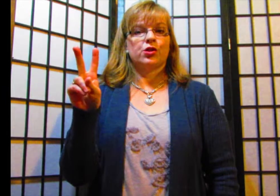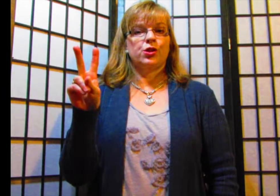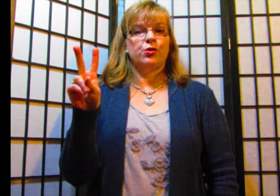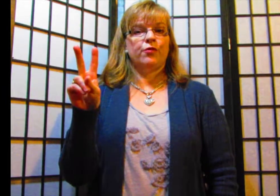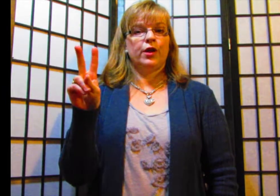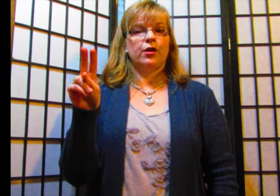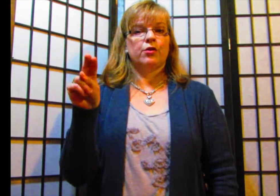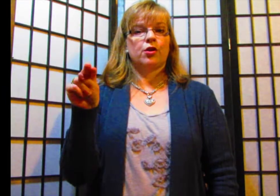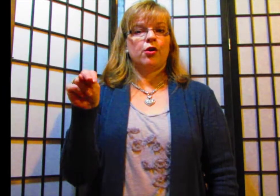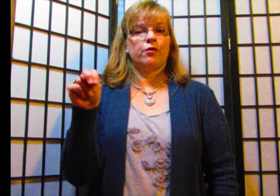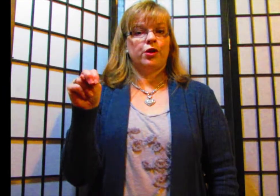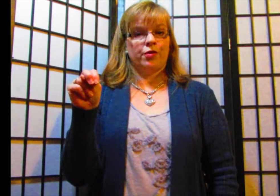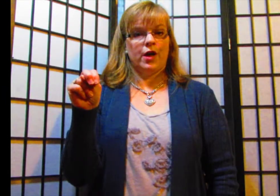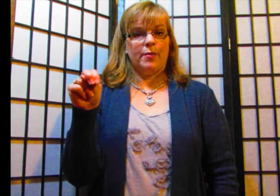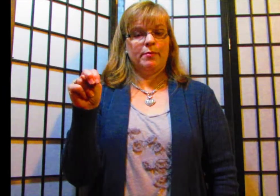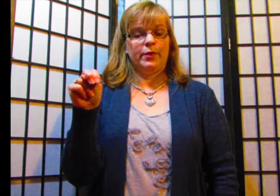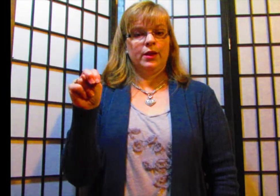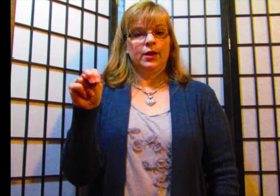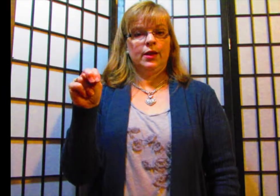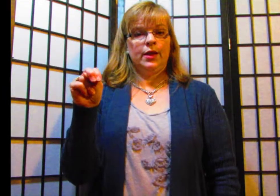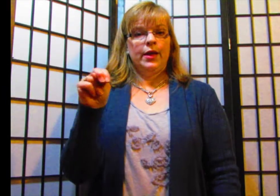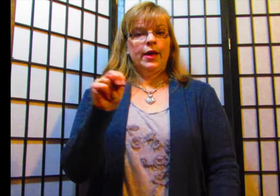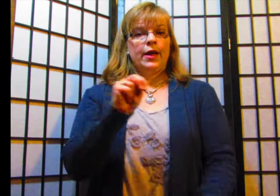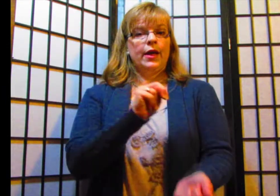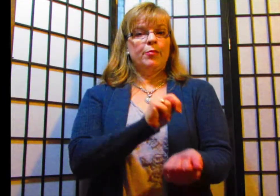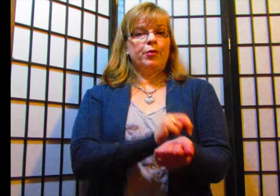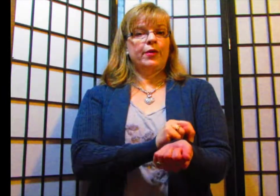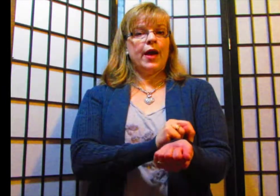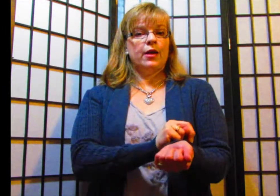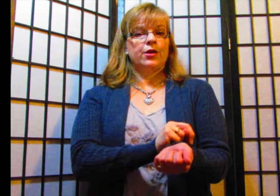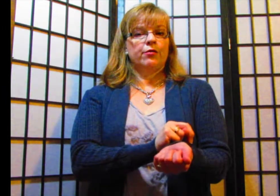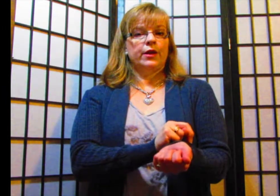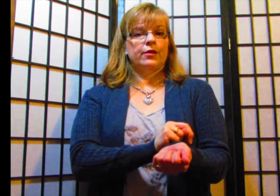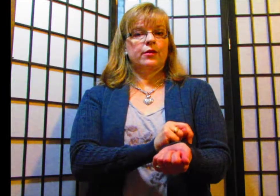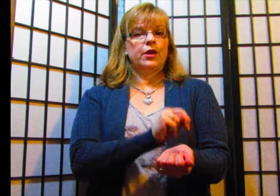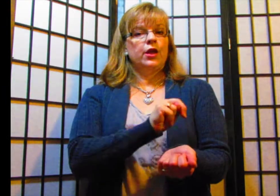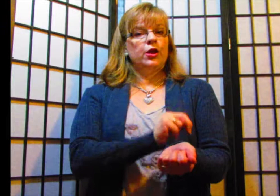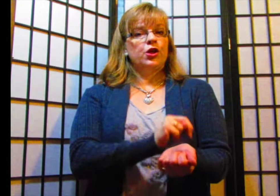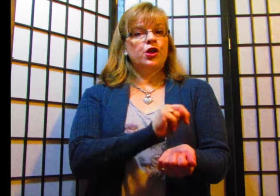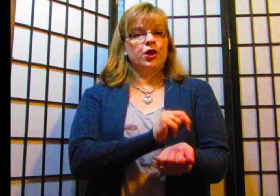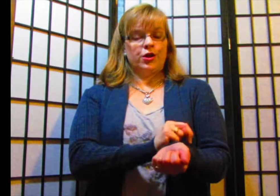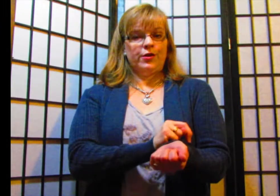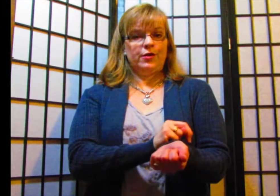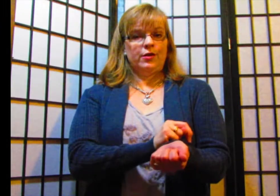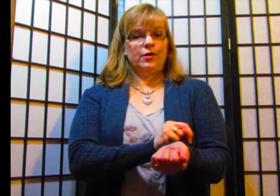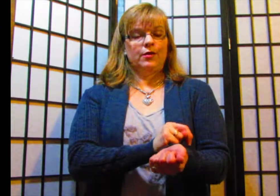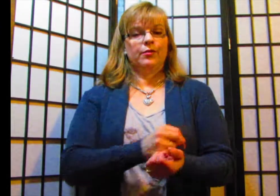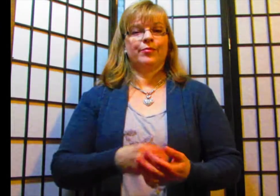2 fingers over your thumb, and put that on your wrist. Nurse.